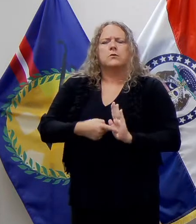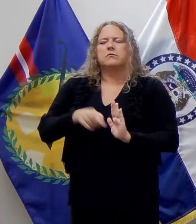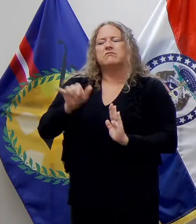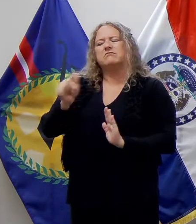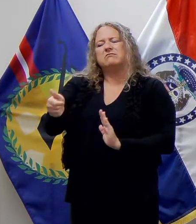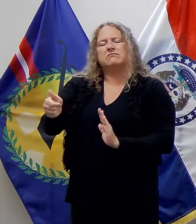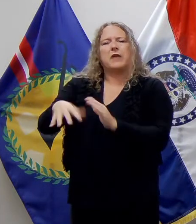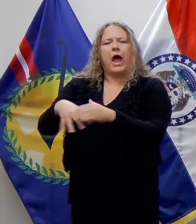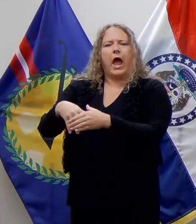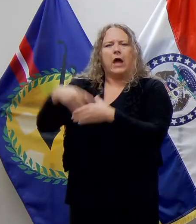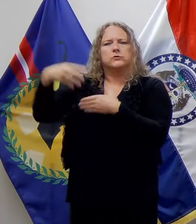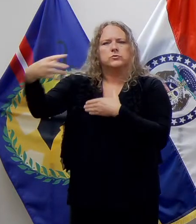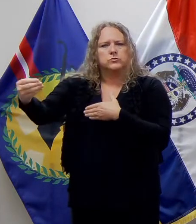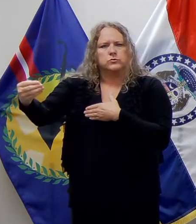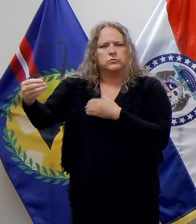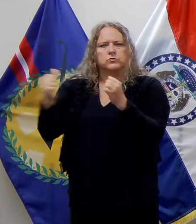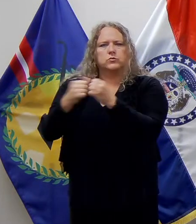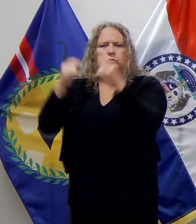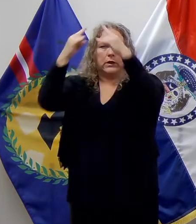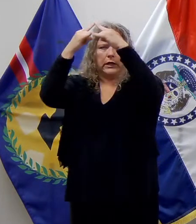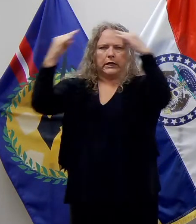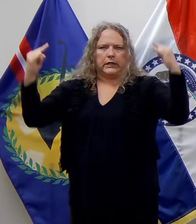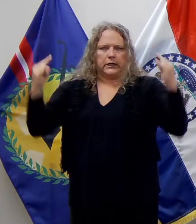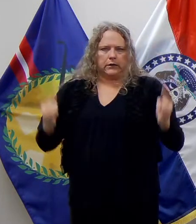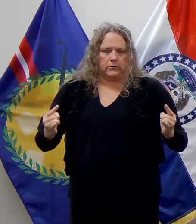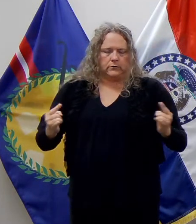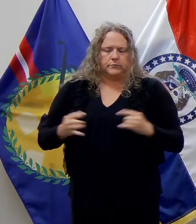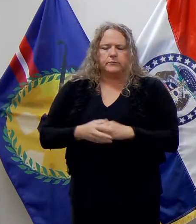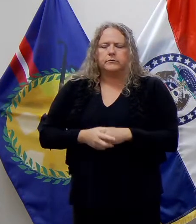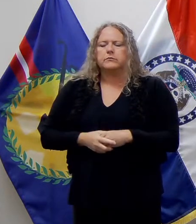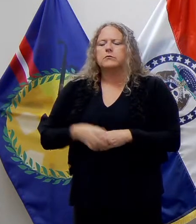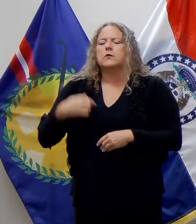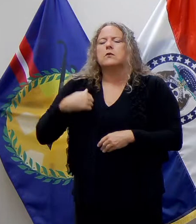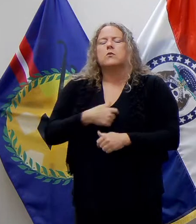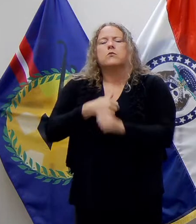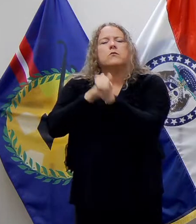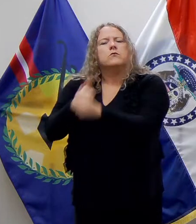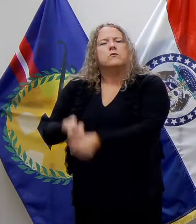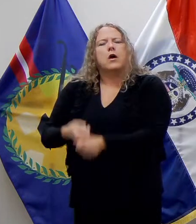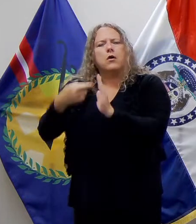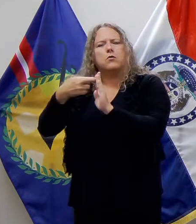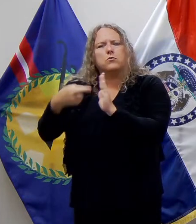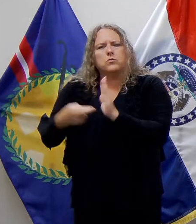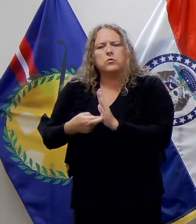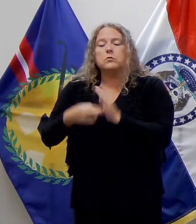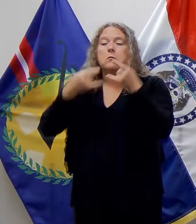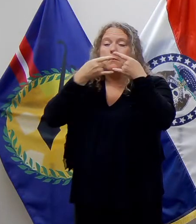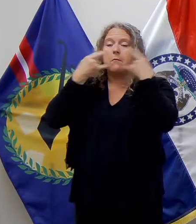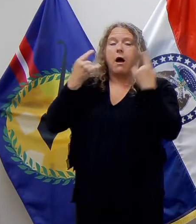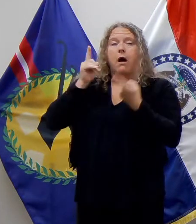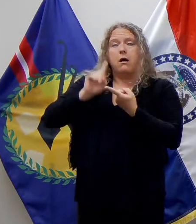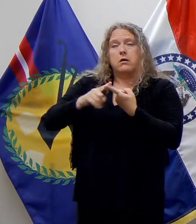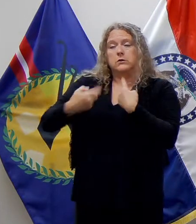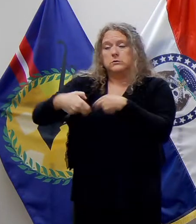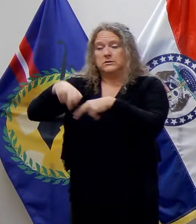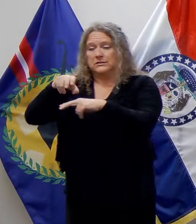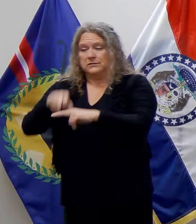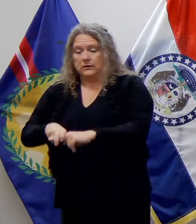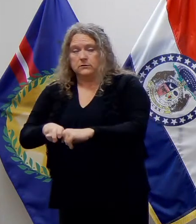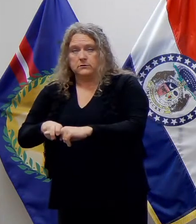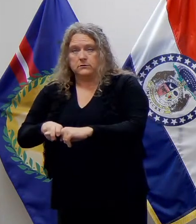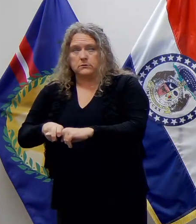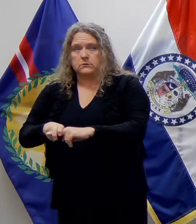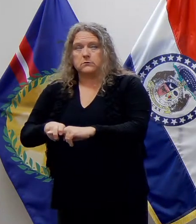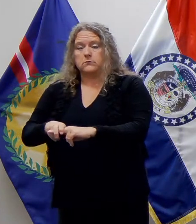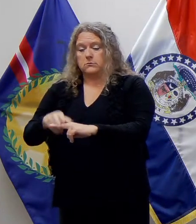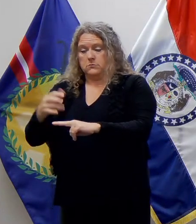outdoor tented event. And we follow the guidelines, wear a mask until you're seated. And then when you're